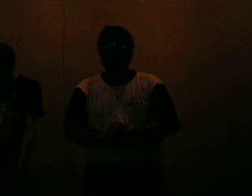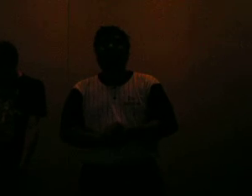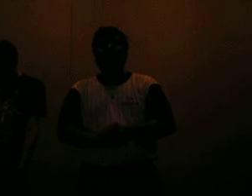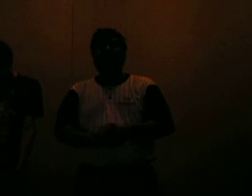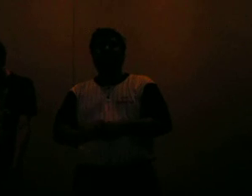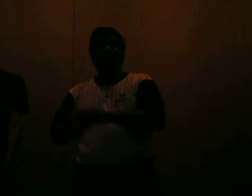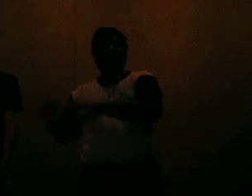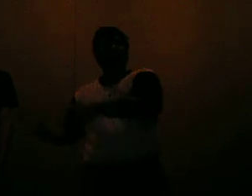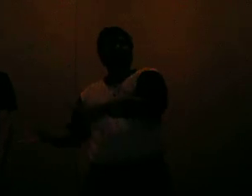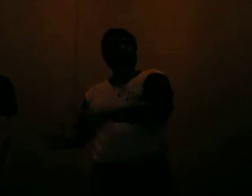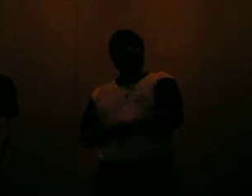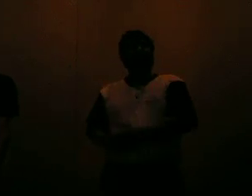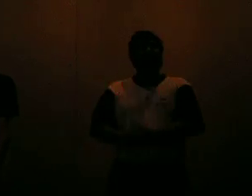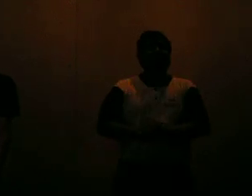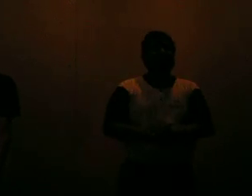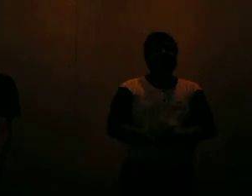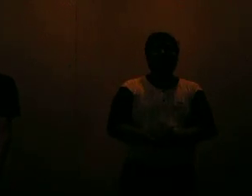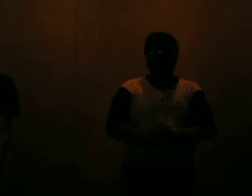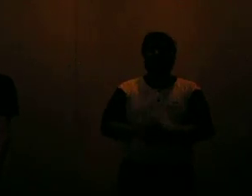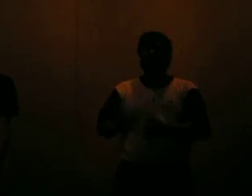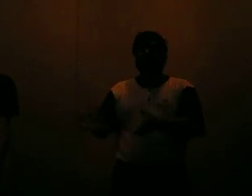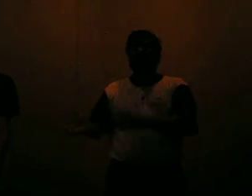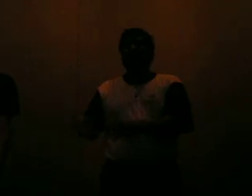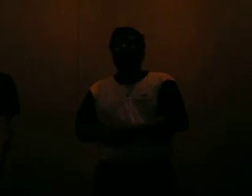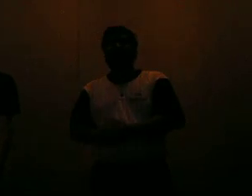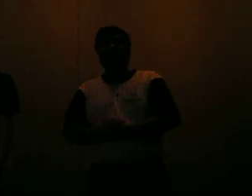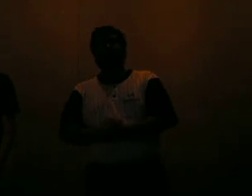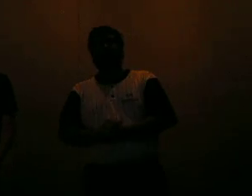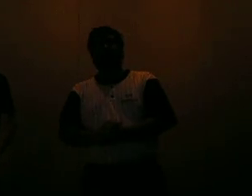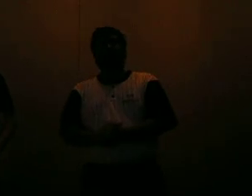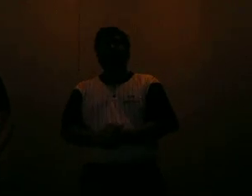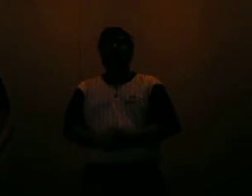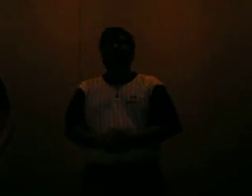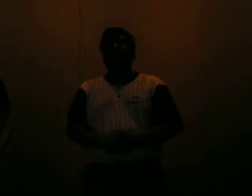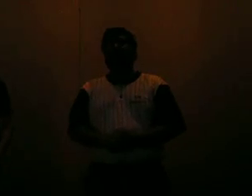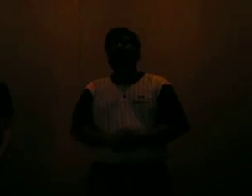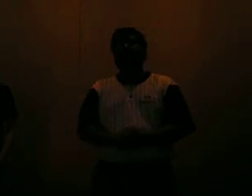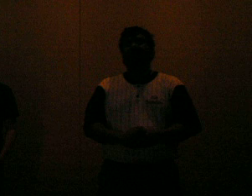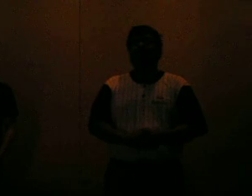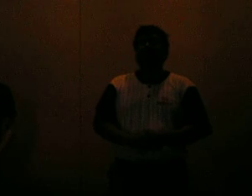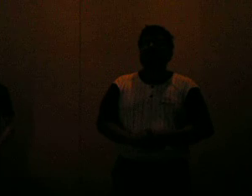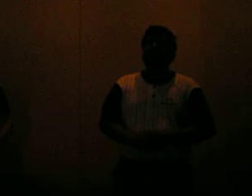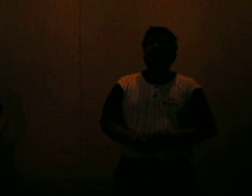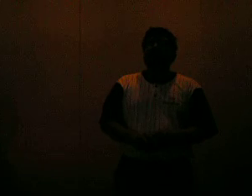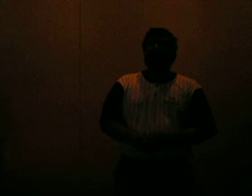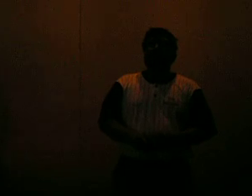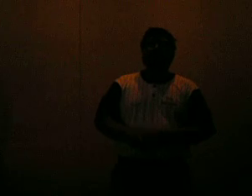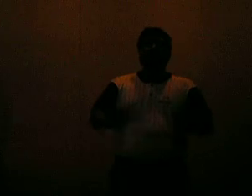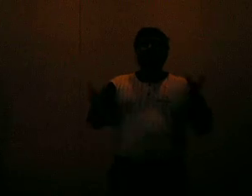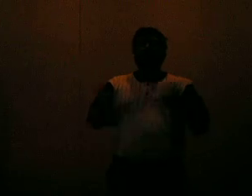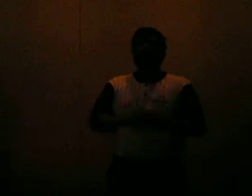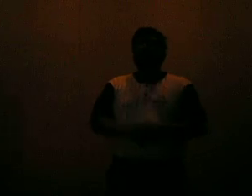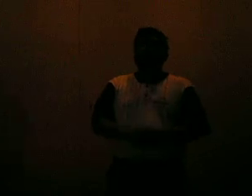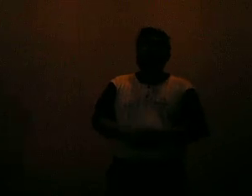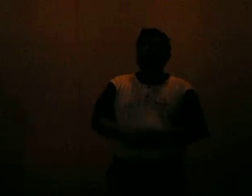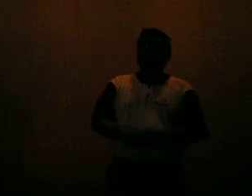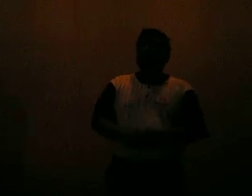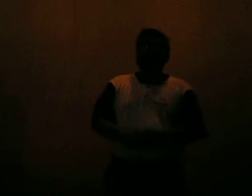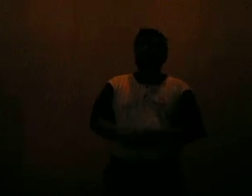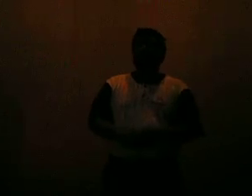cooperation that I've had from KC Beat Down and Wichita Land Party is another group that's going to be helping us as well. I'd ask the other land groups